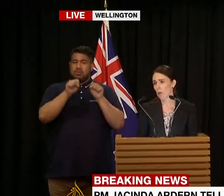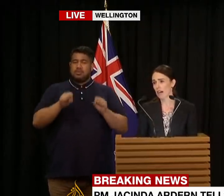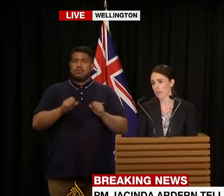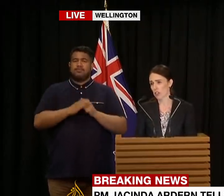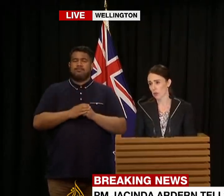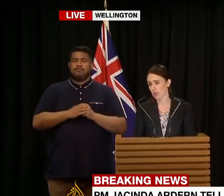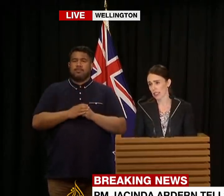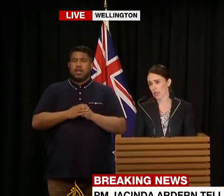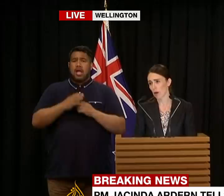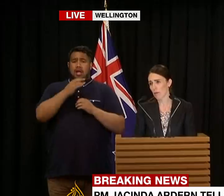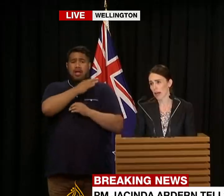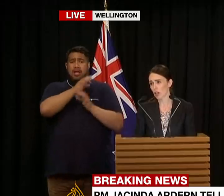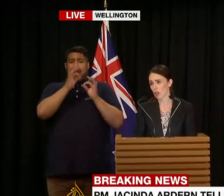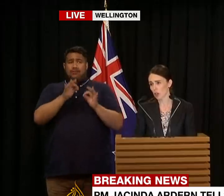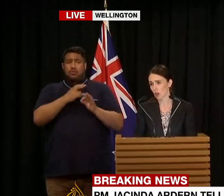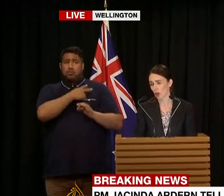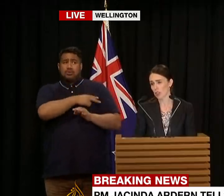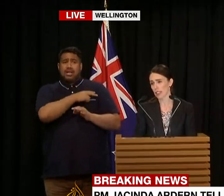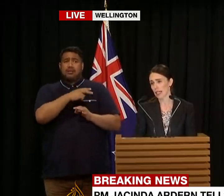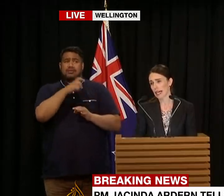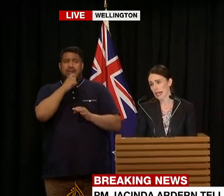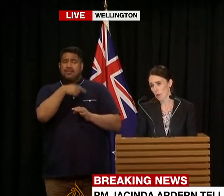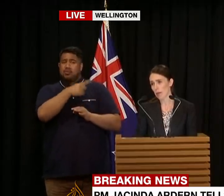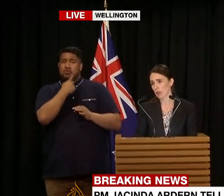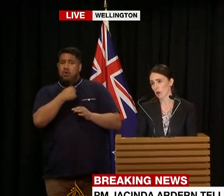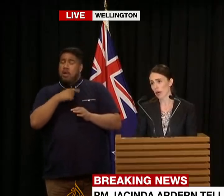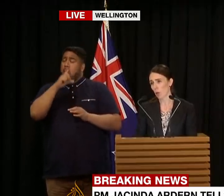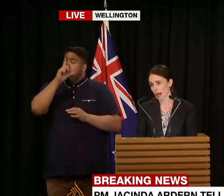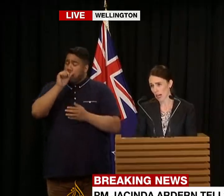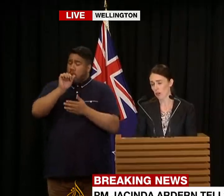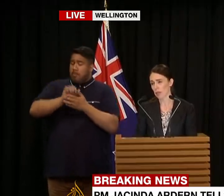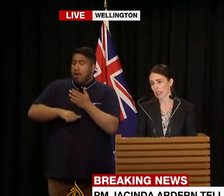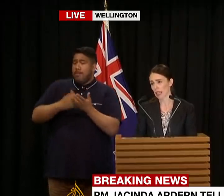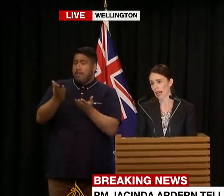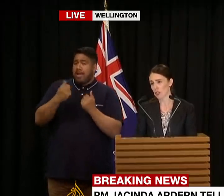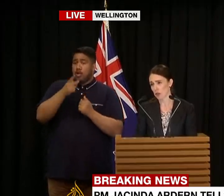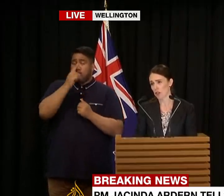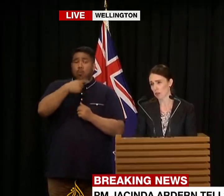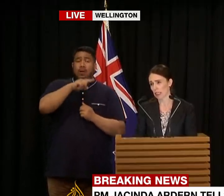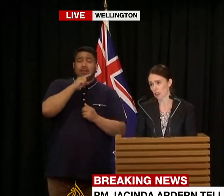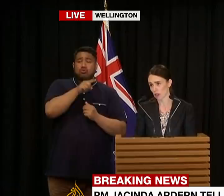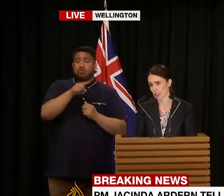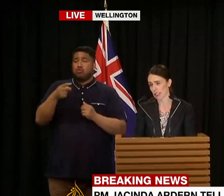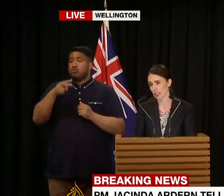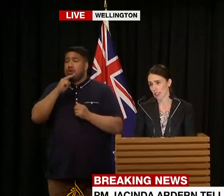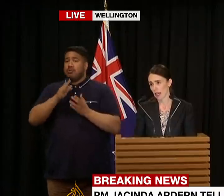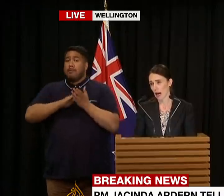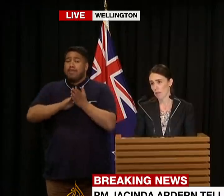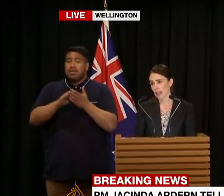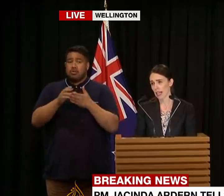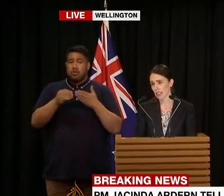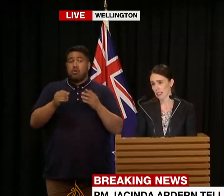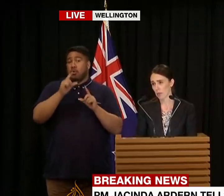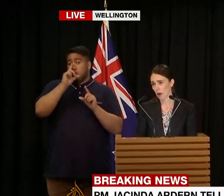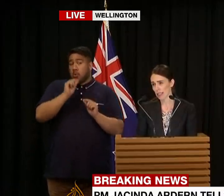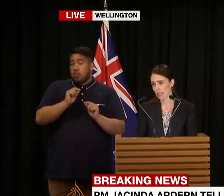made for, by officials is that the buyback could cost anywhere between $100 million and $200 million.